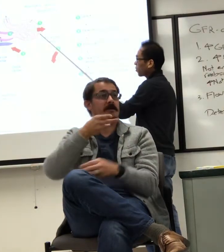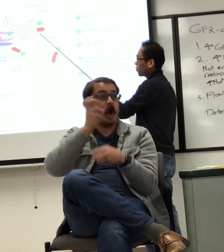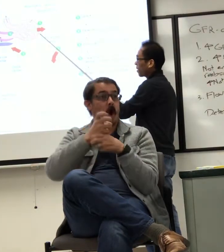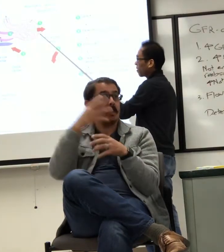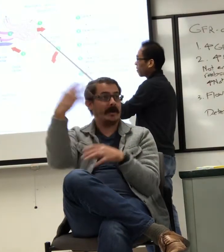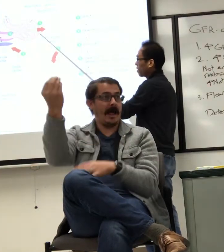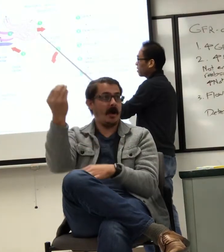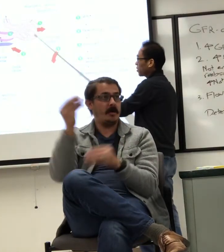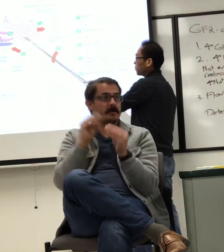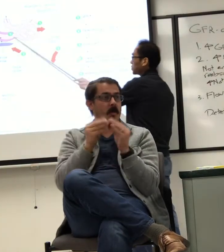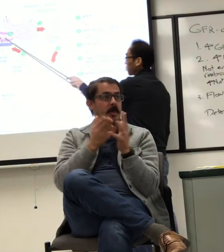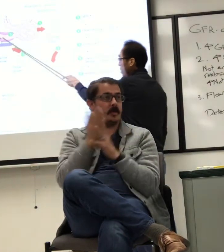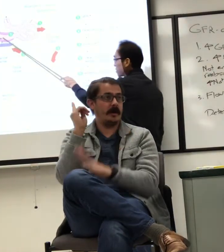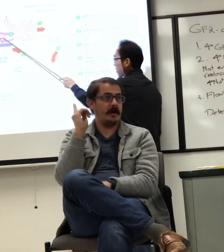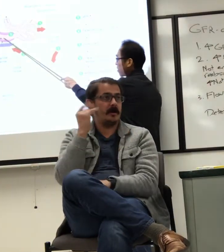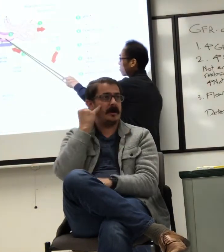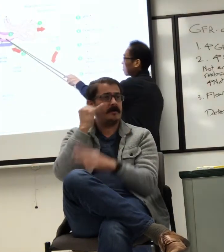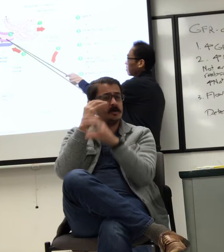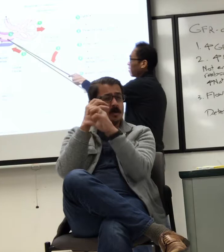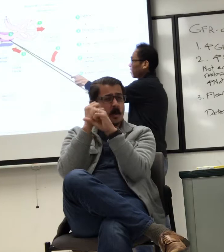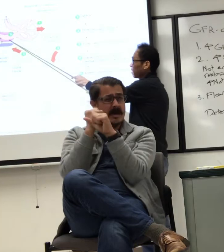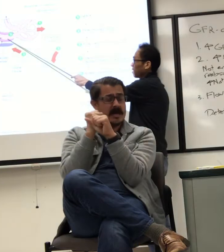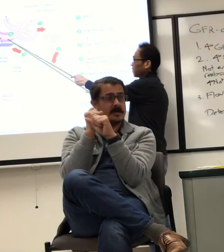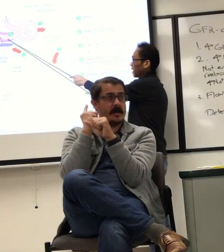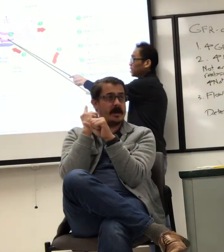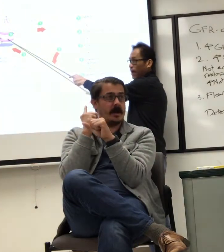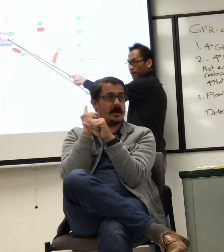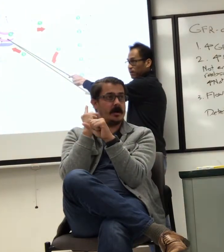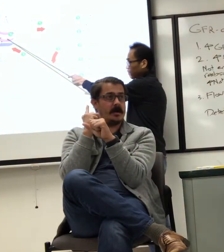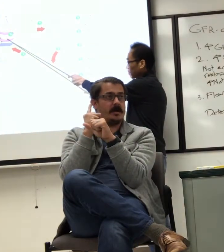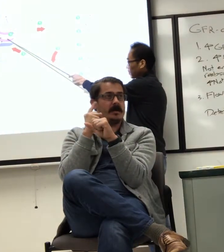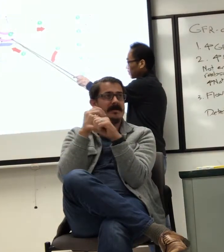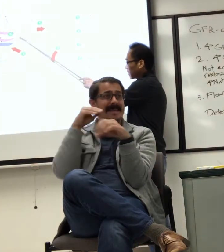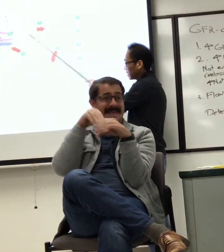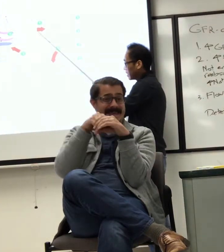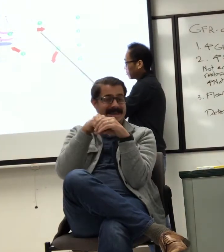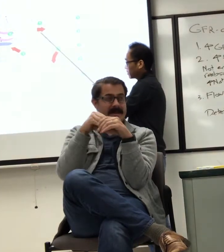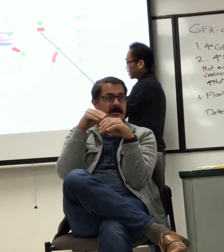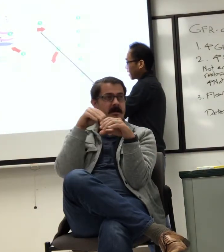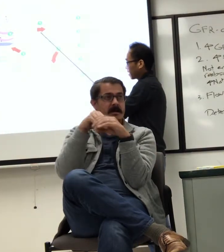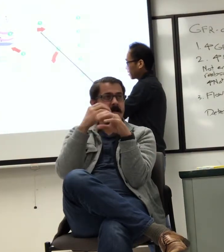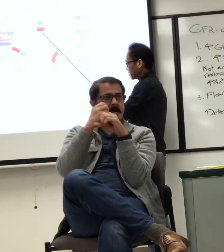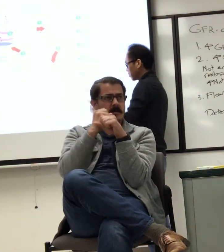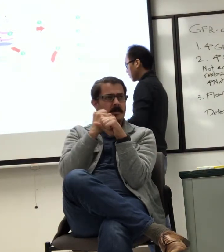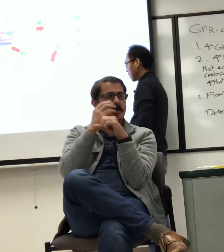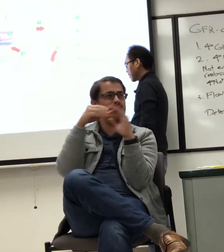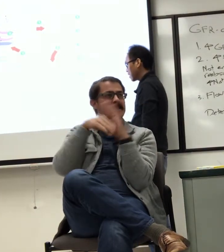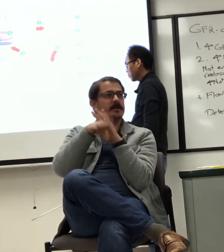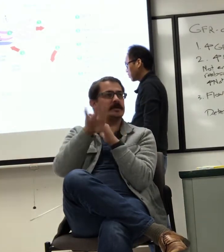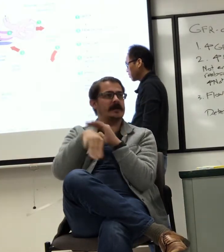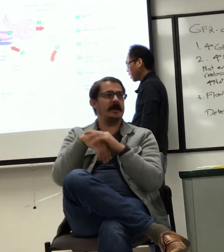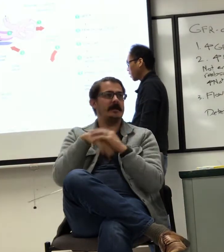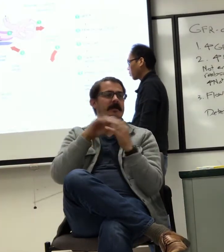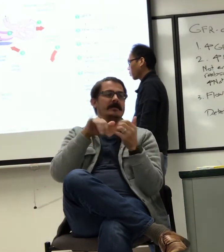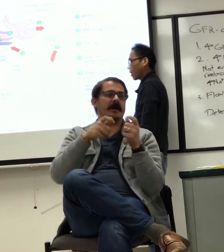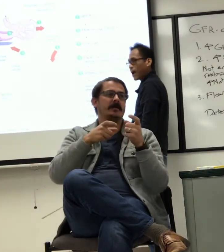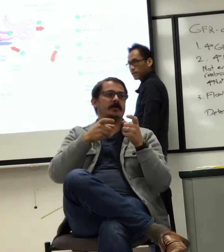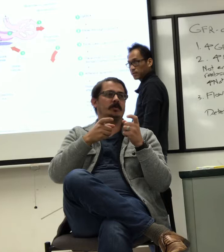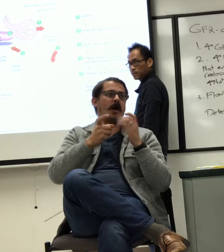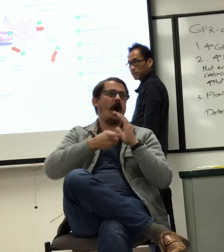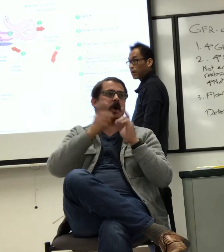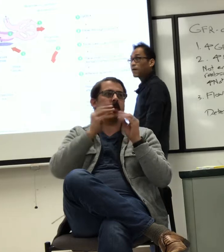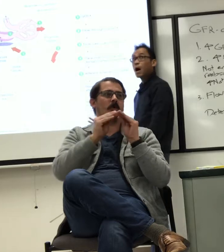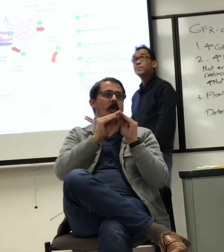like more through there. So if you squeeze there, the inlet, you're going to decrease that. And so that's how you can